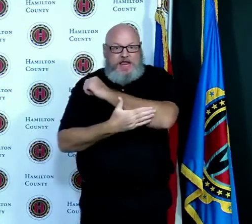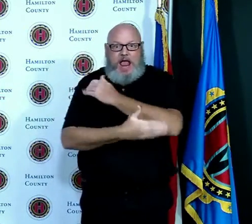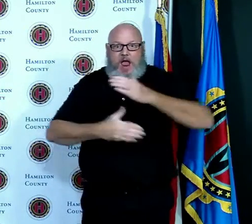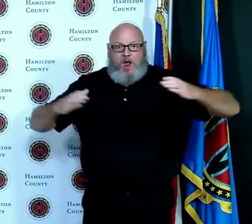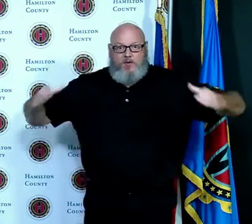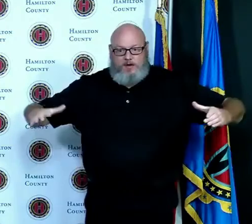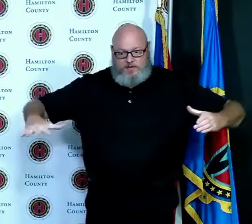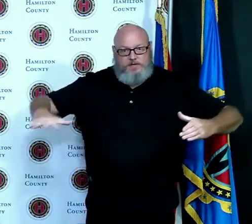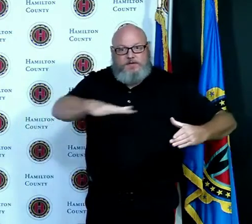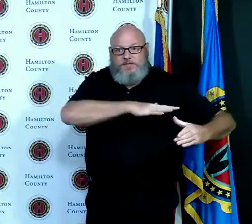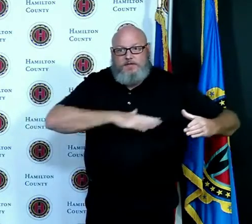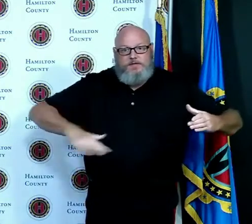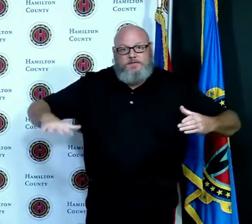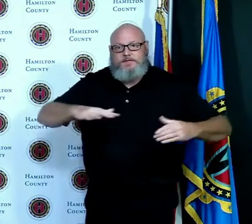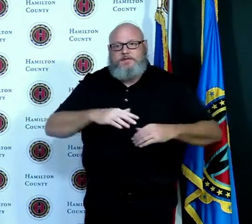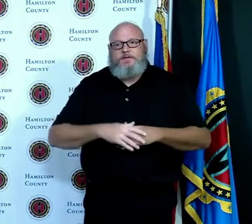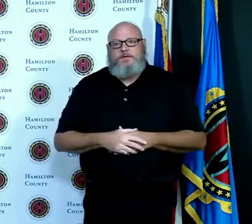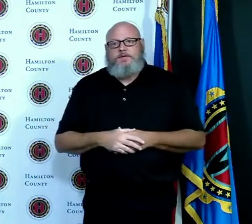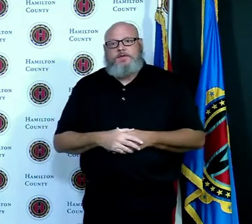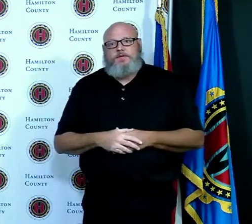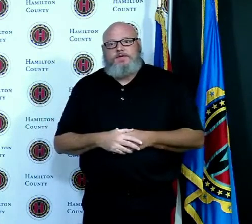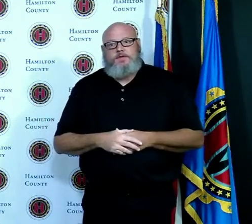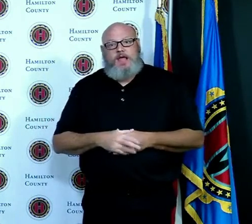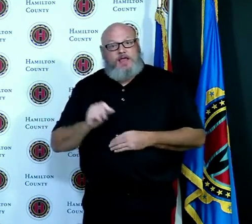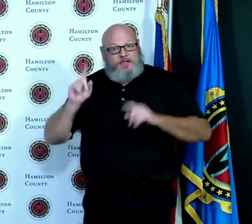making sure that the community remains safe.